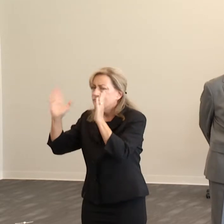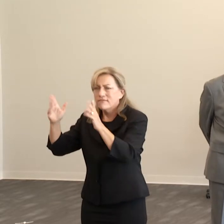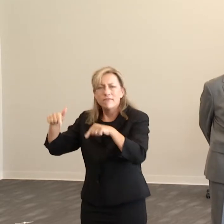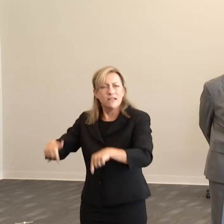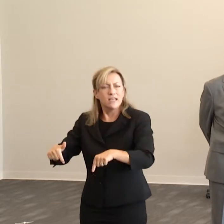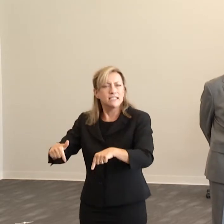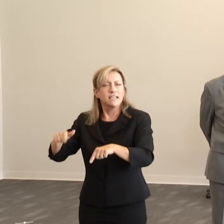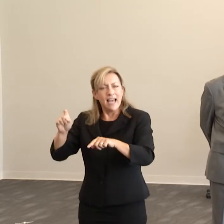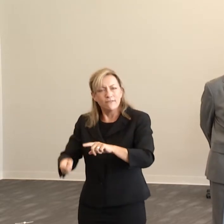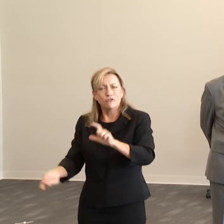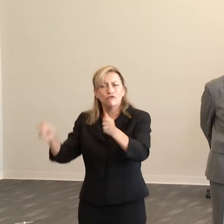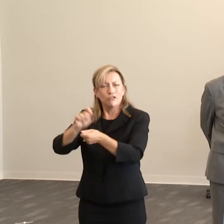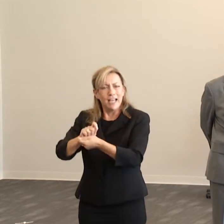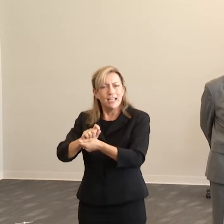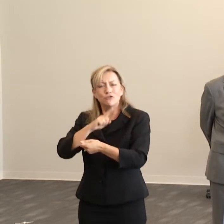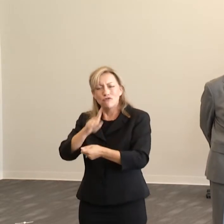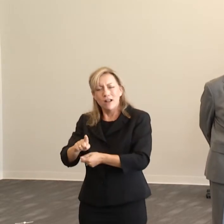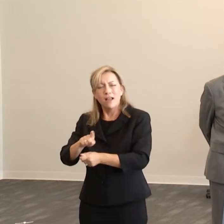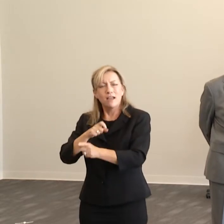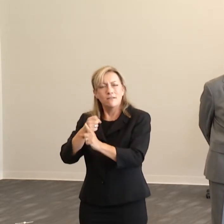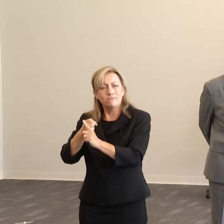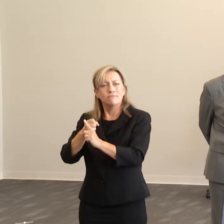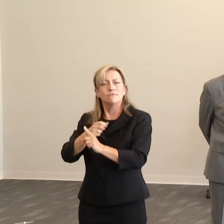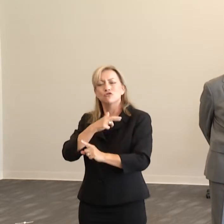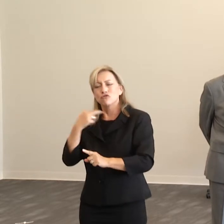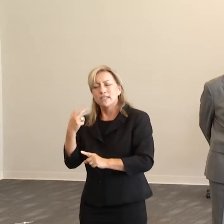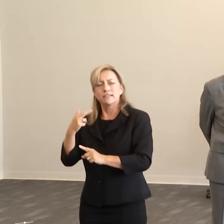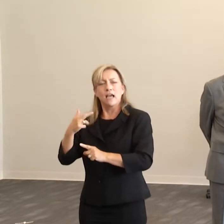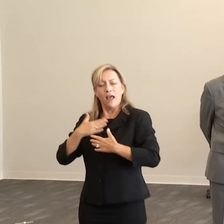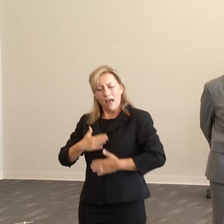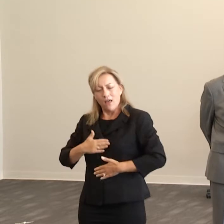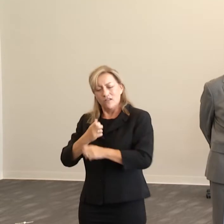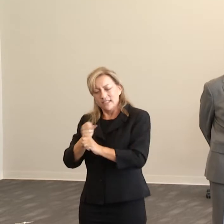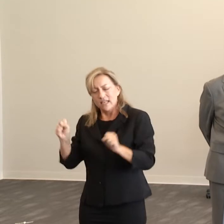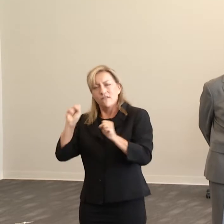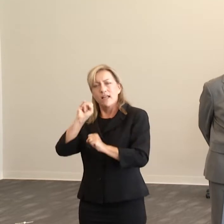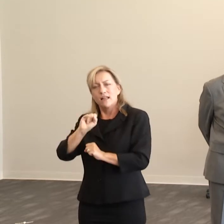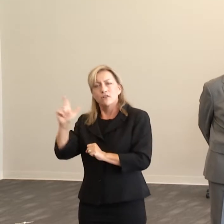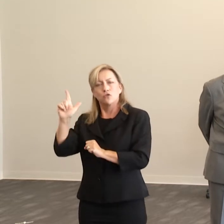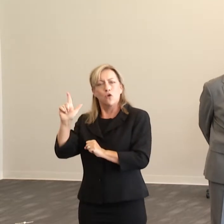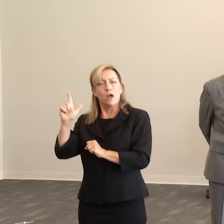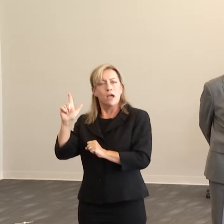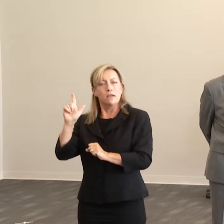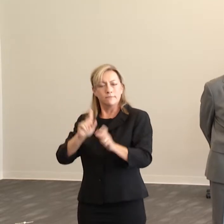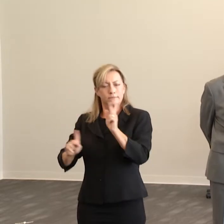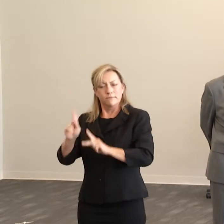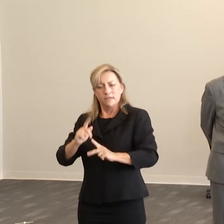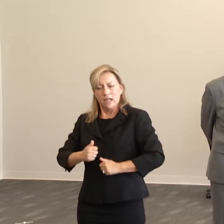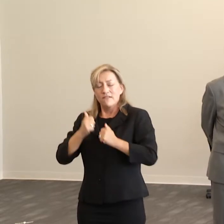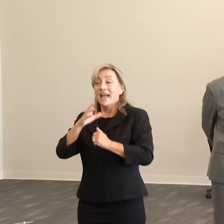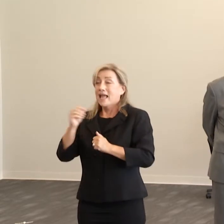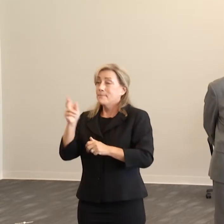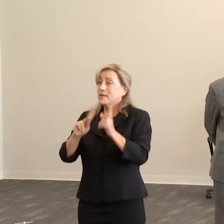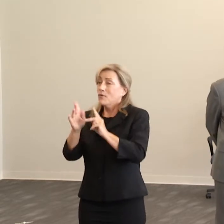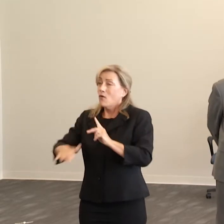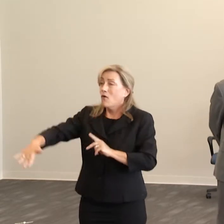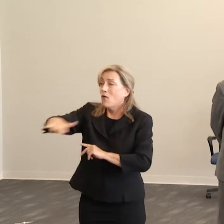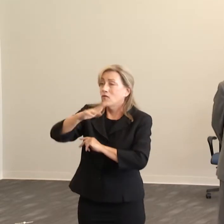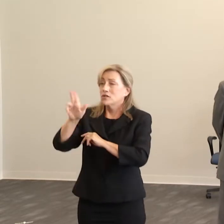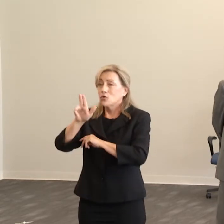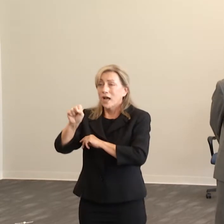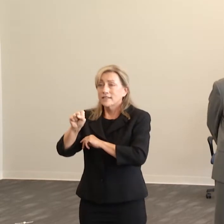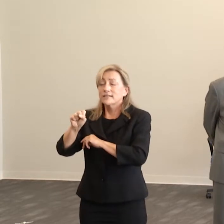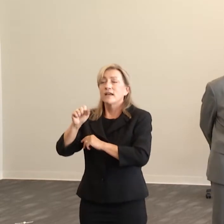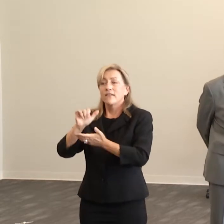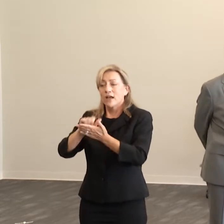have impacted the health and safety of our Illinois residents and Americans across the country who rely on mail order prescriptions